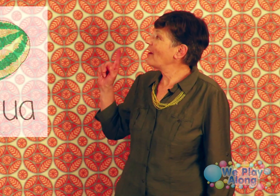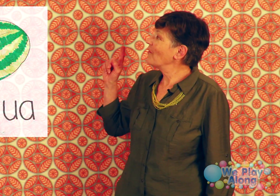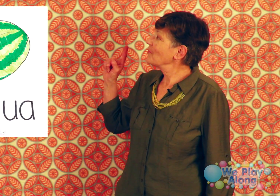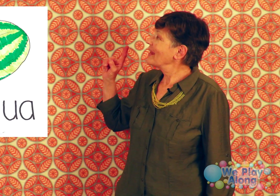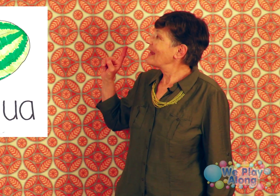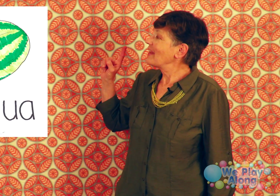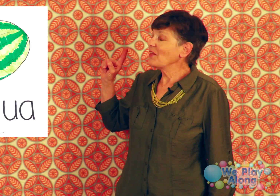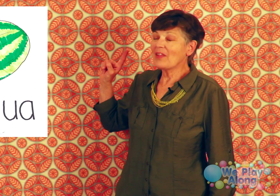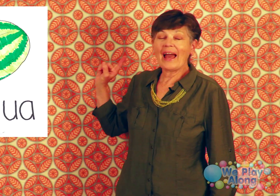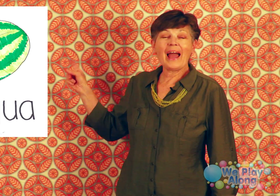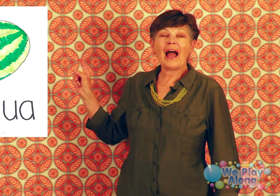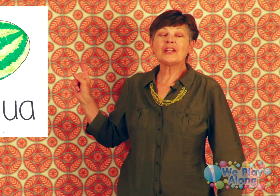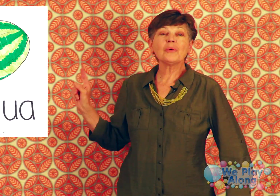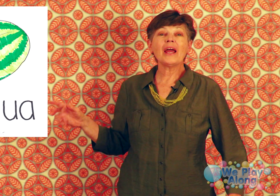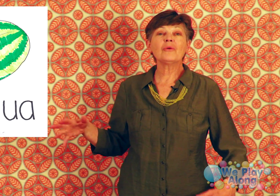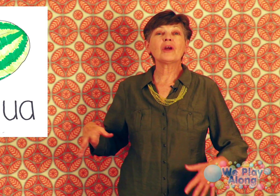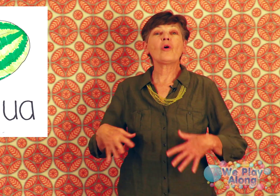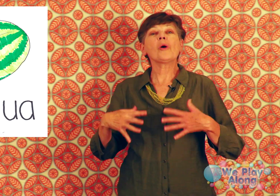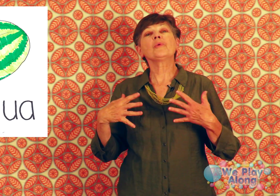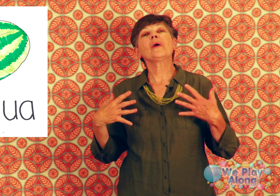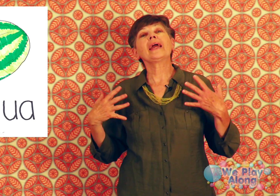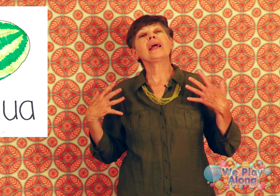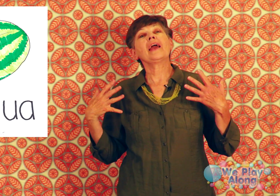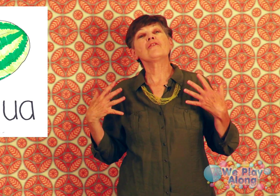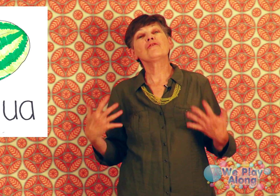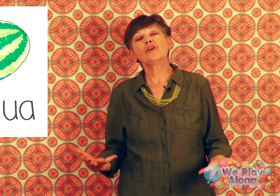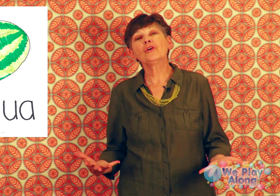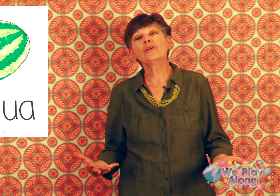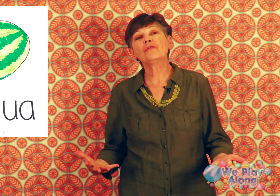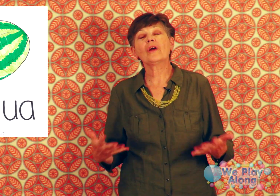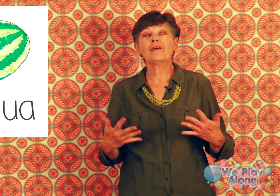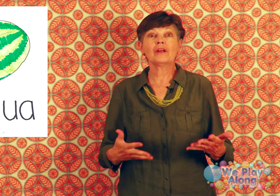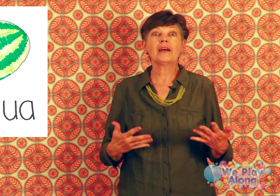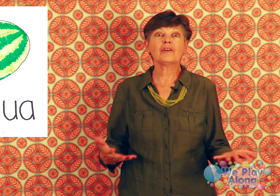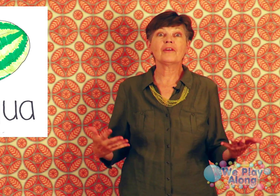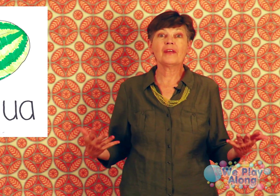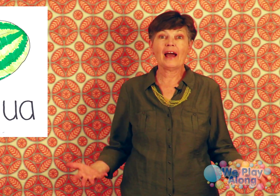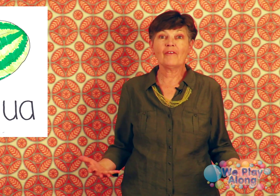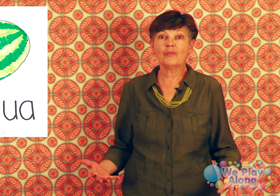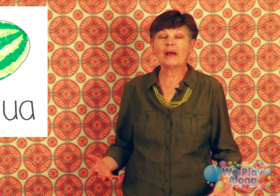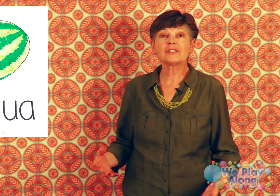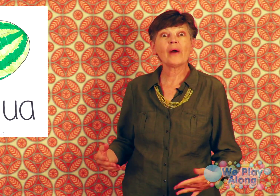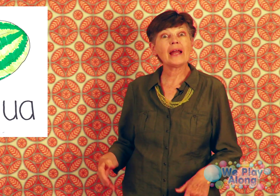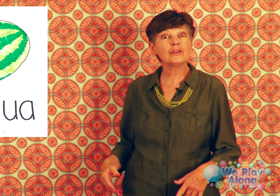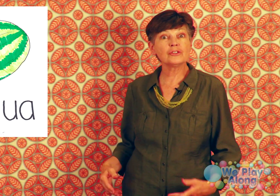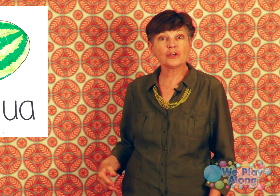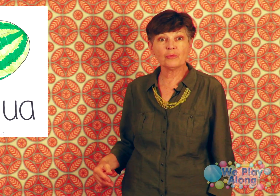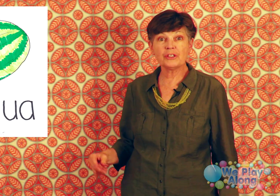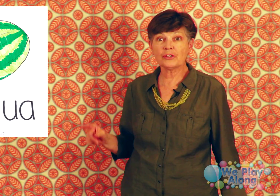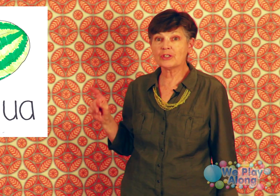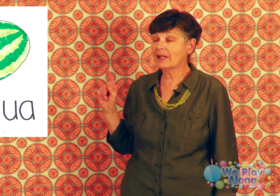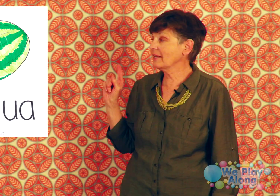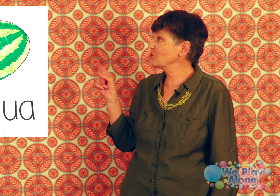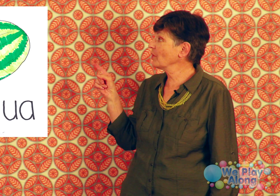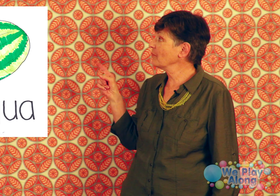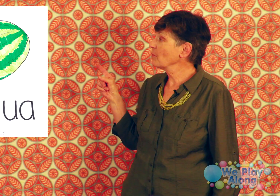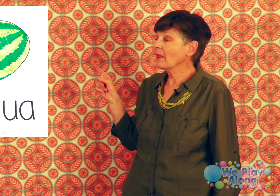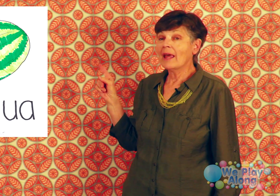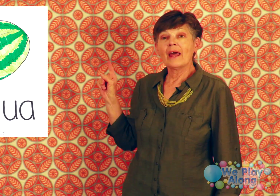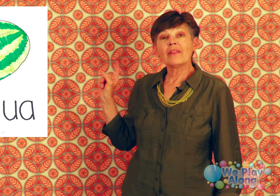now, I try to incorporate a food for every letter of the alphabet. So I had to do some research on this one.